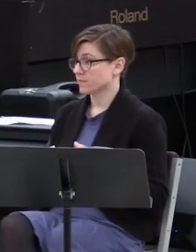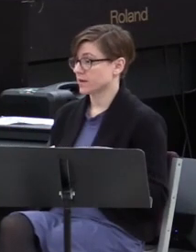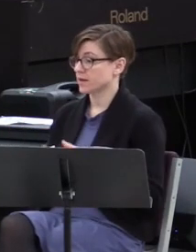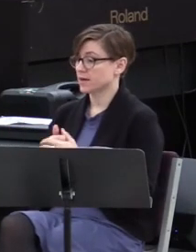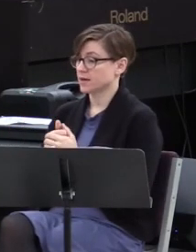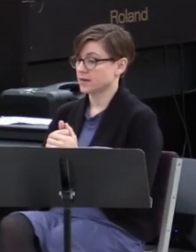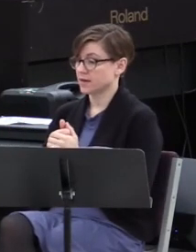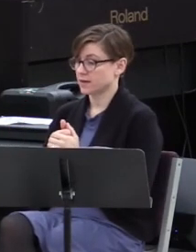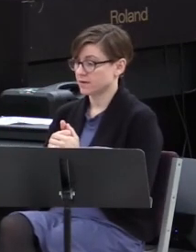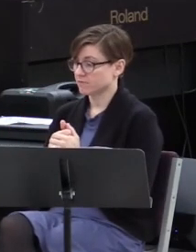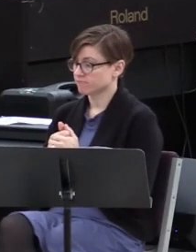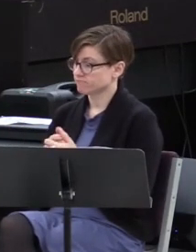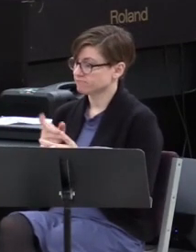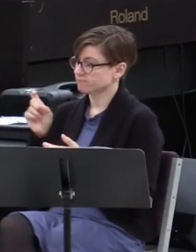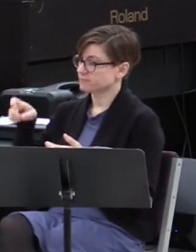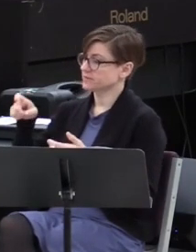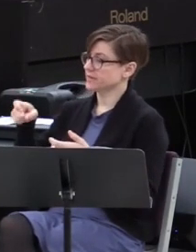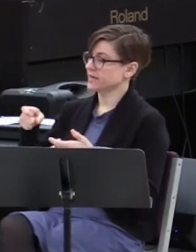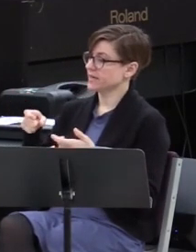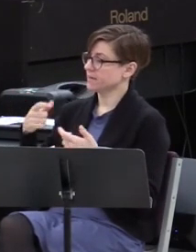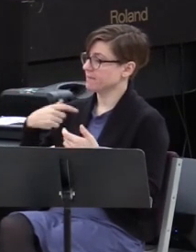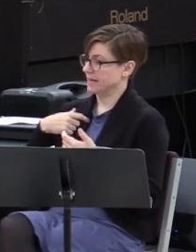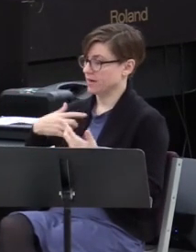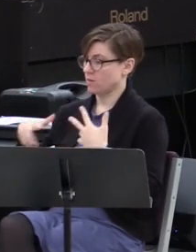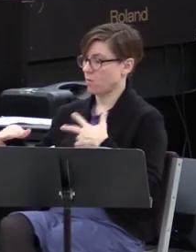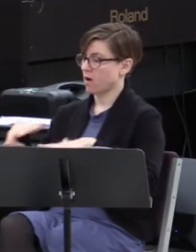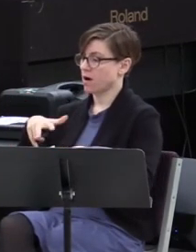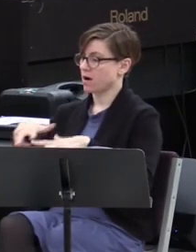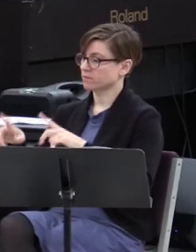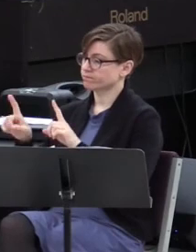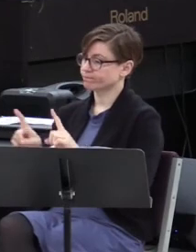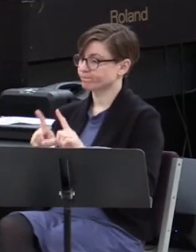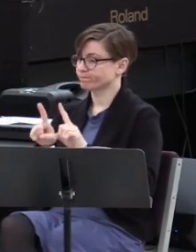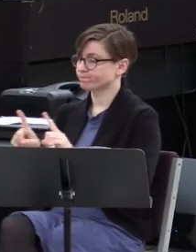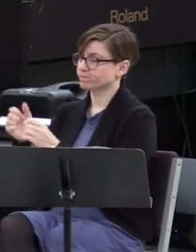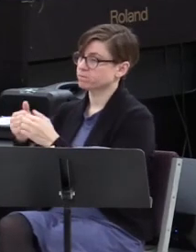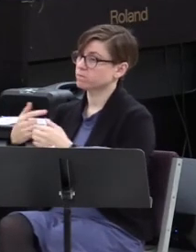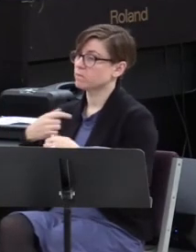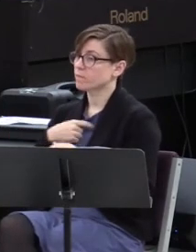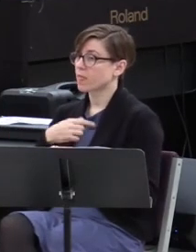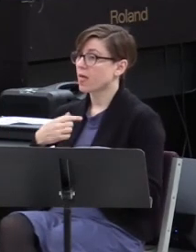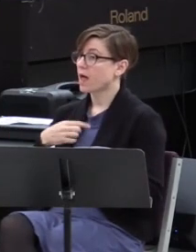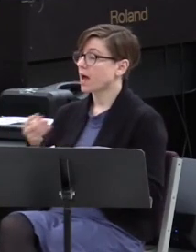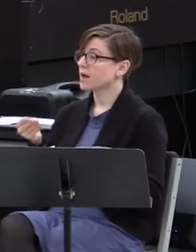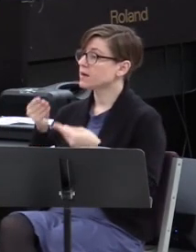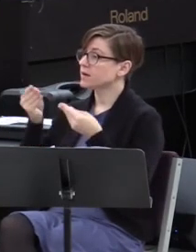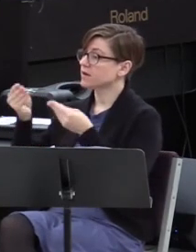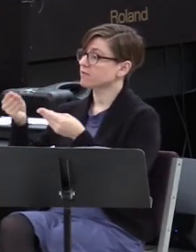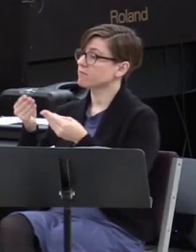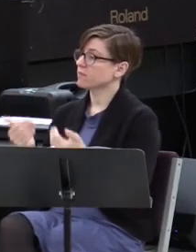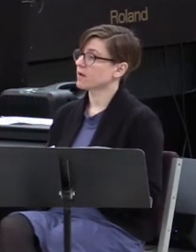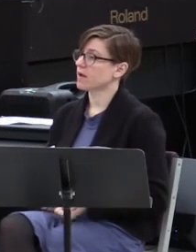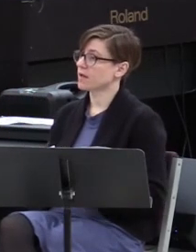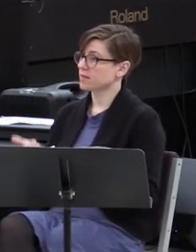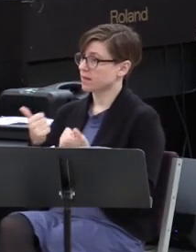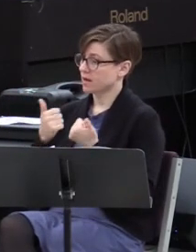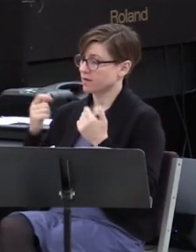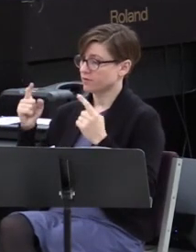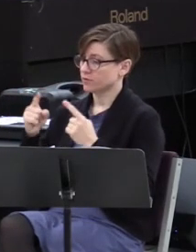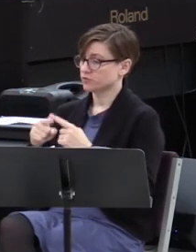lead me, walk beside me. I give my life to